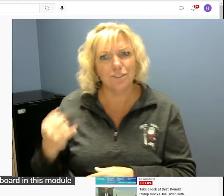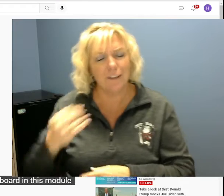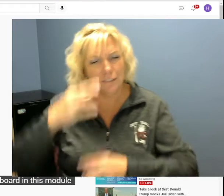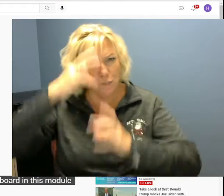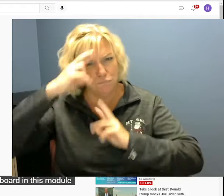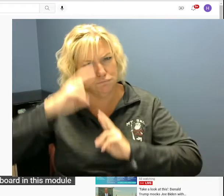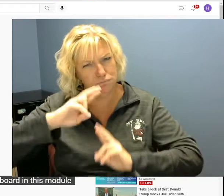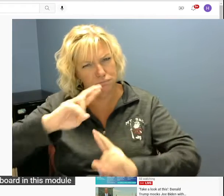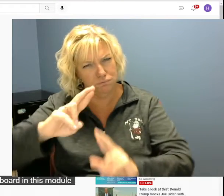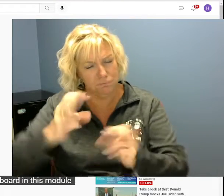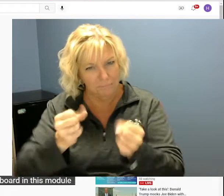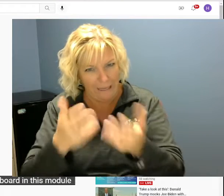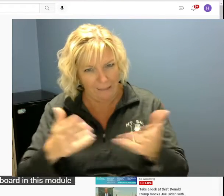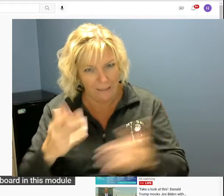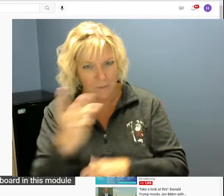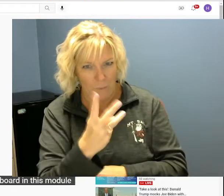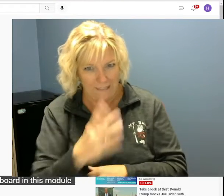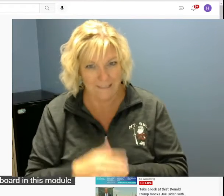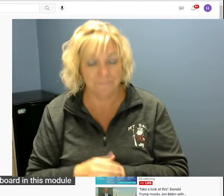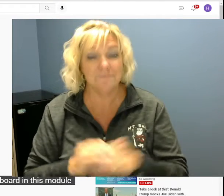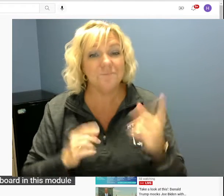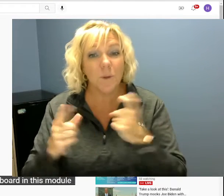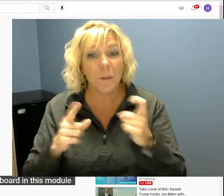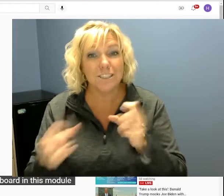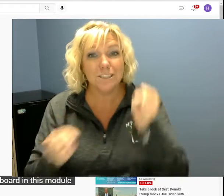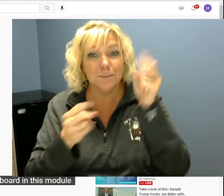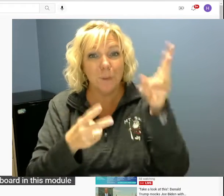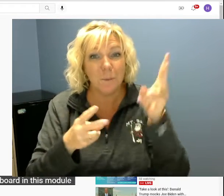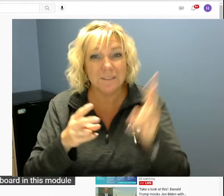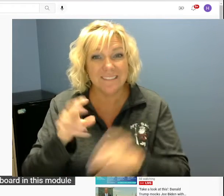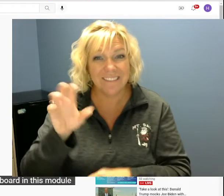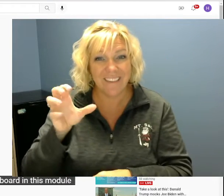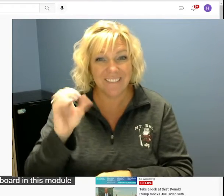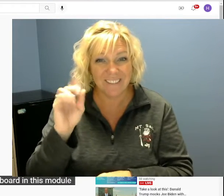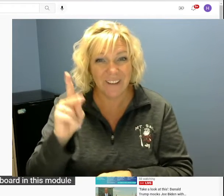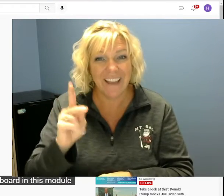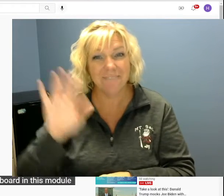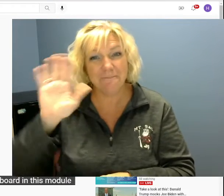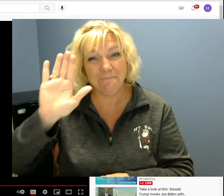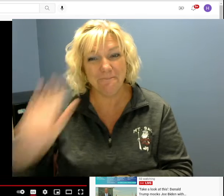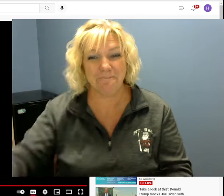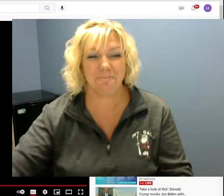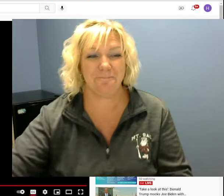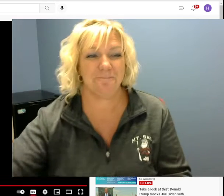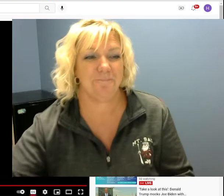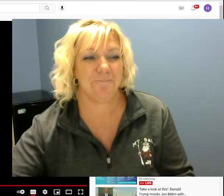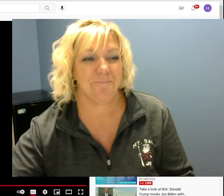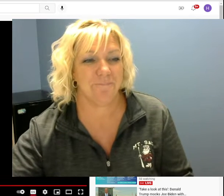All right, if you have any questions, you can ask those in the discussion board with this module. Thanks. Take care.